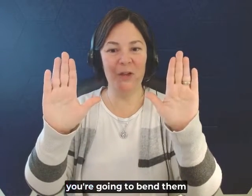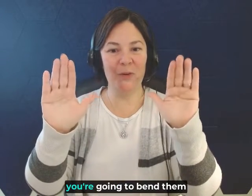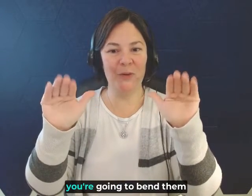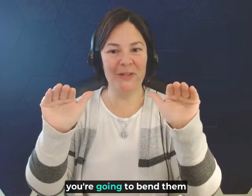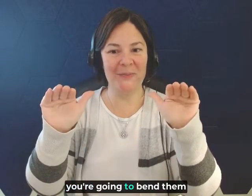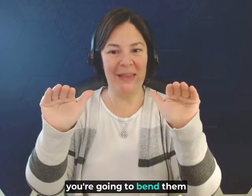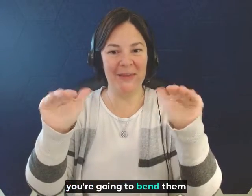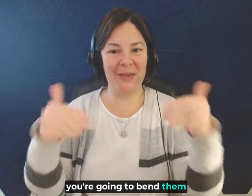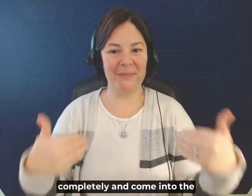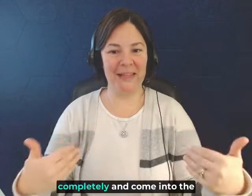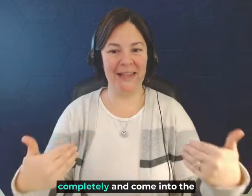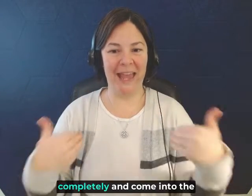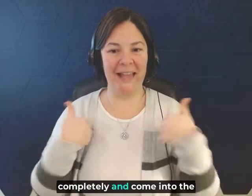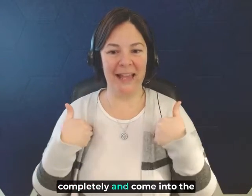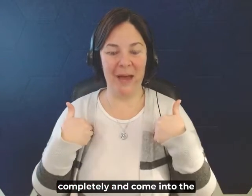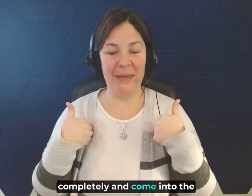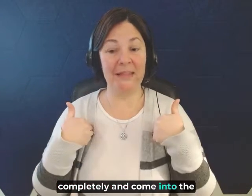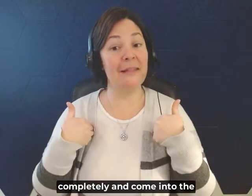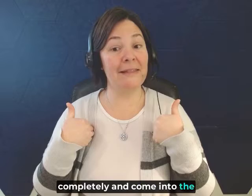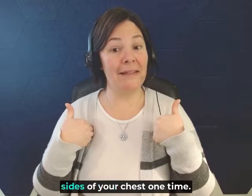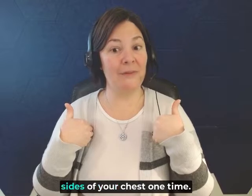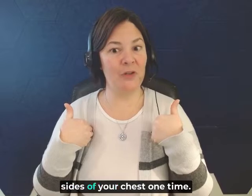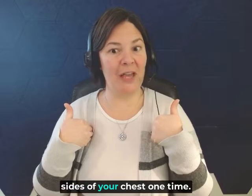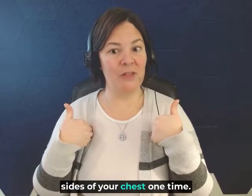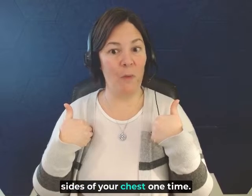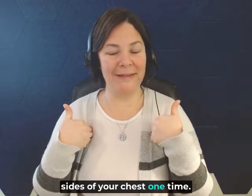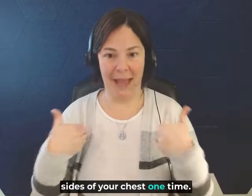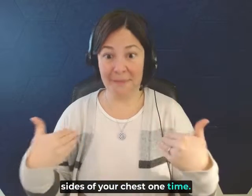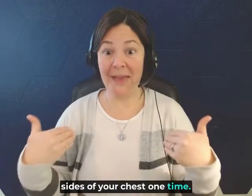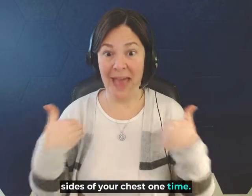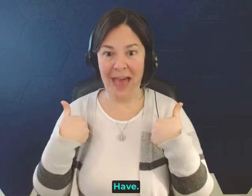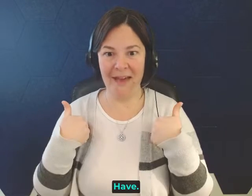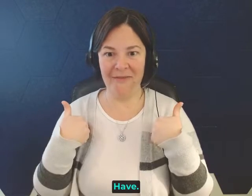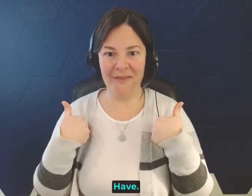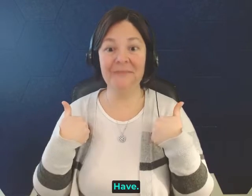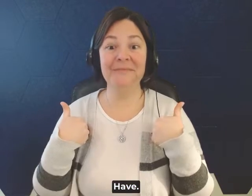going to bend them completely and come into the sides of your chest one time. Have.